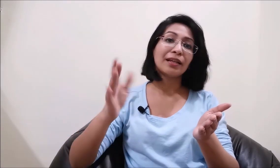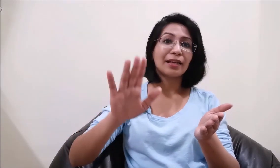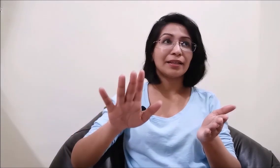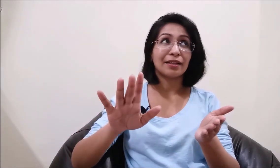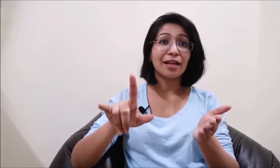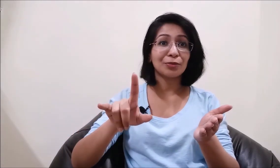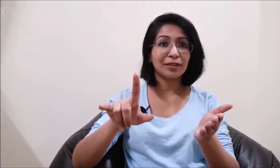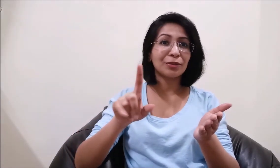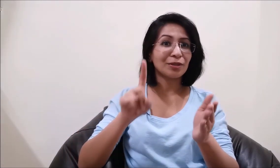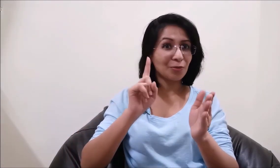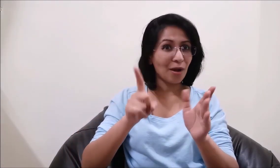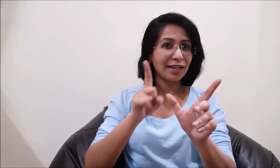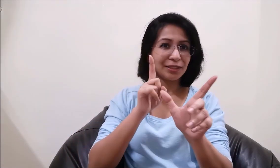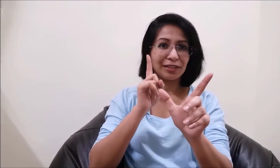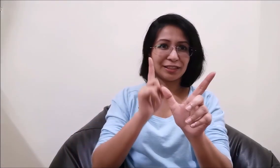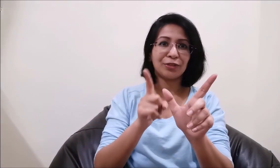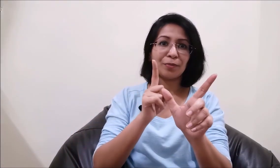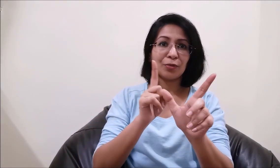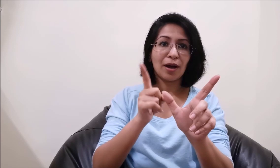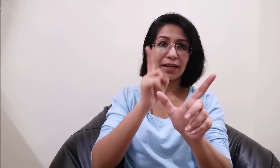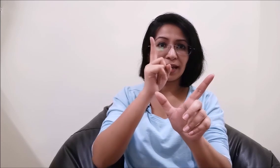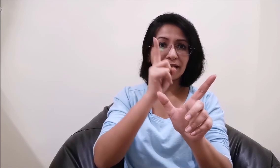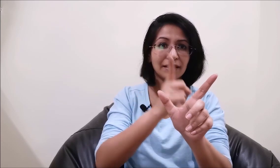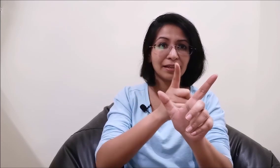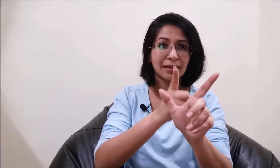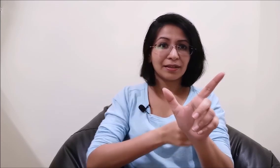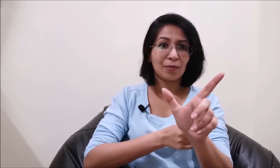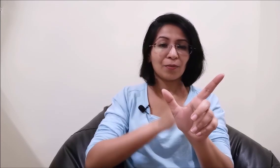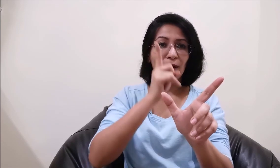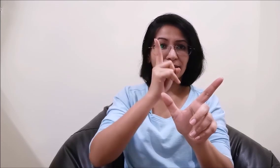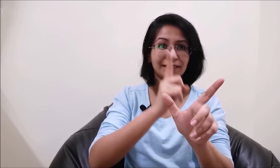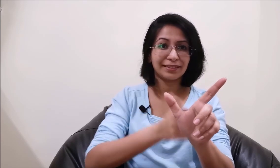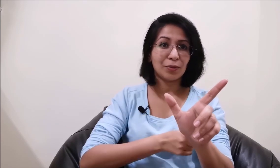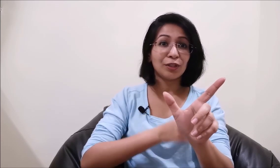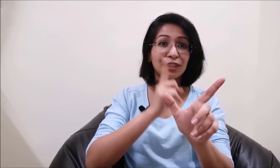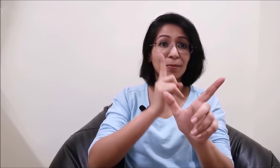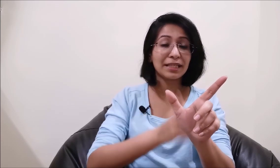The last one is also Y, so I'll just repeat Y again. Y. Which is the base